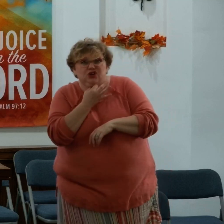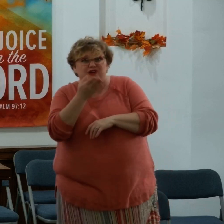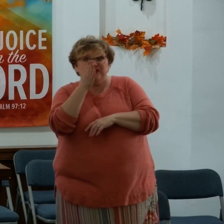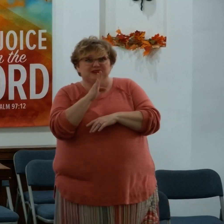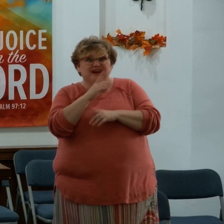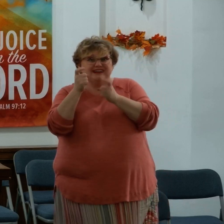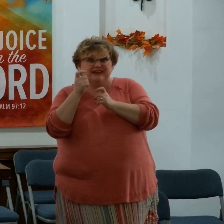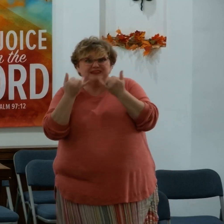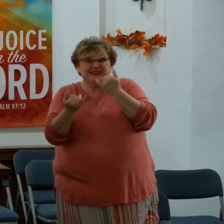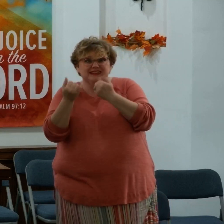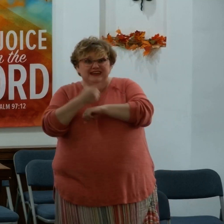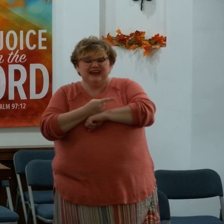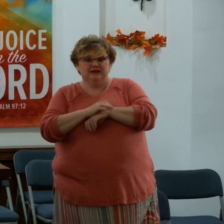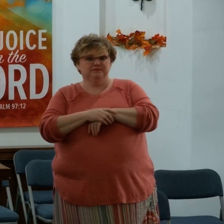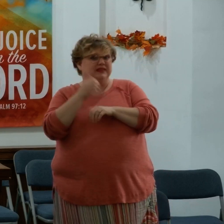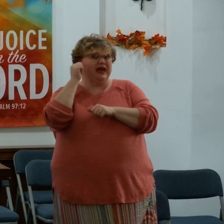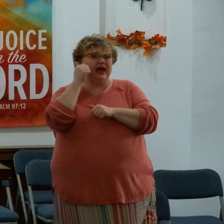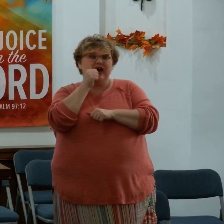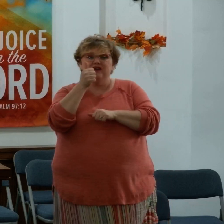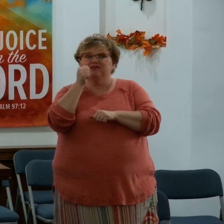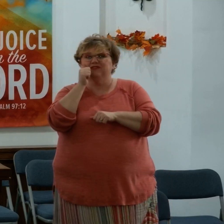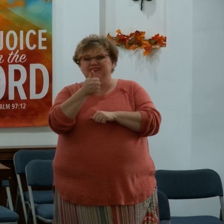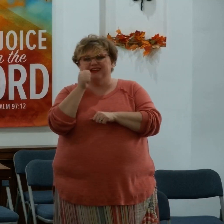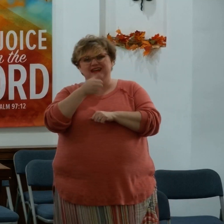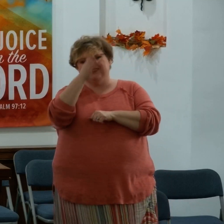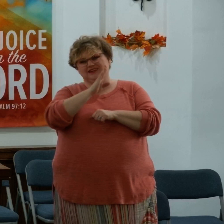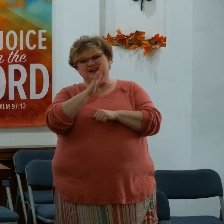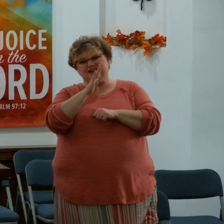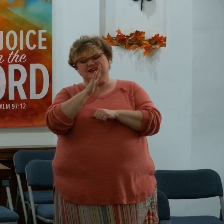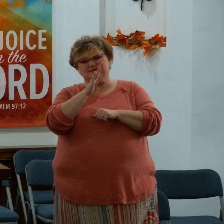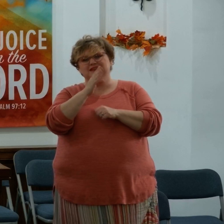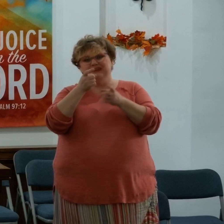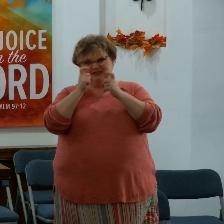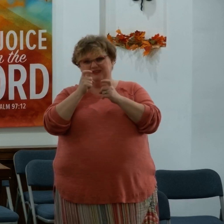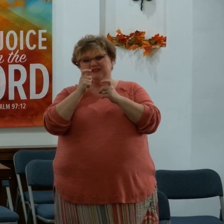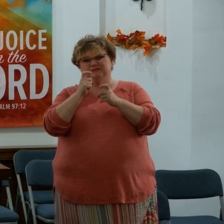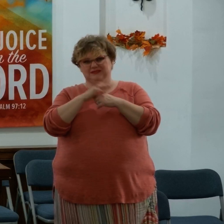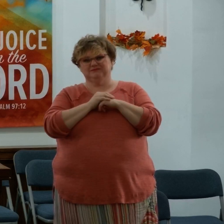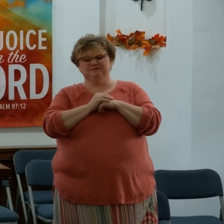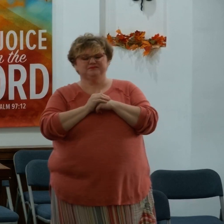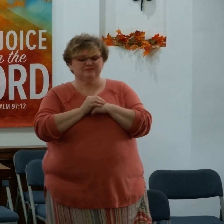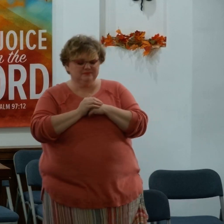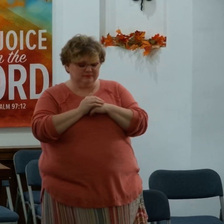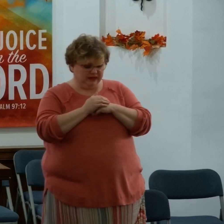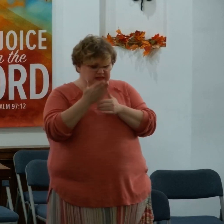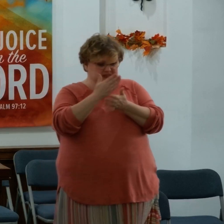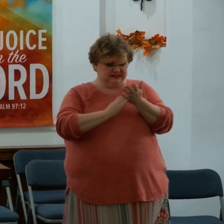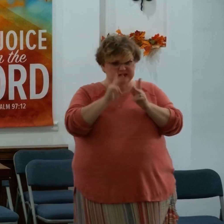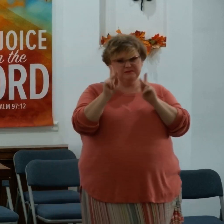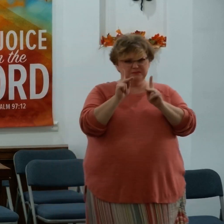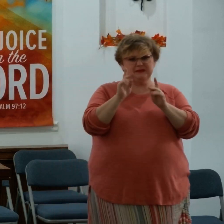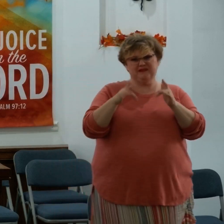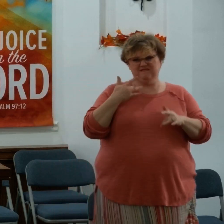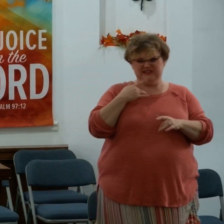every single day. Now, you know, our stewardship is a whole lot like that. Some people feel like they got to